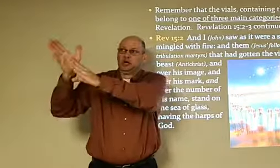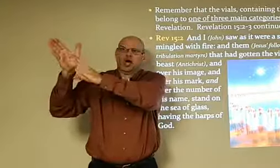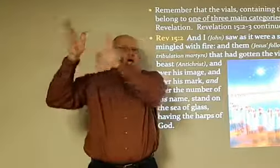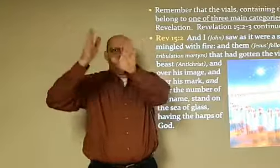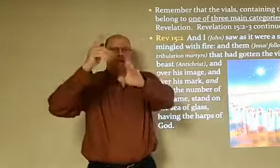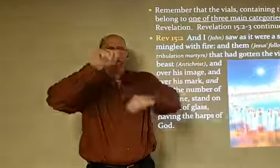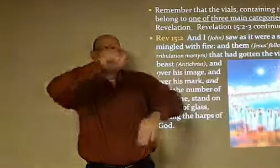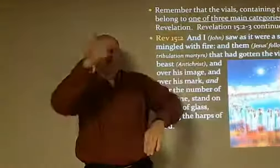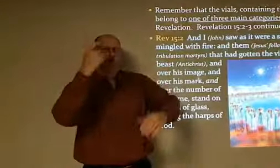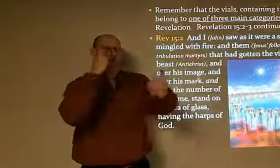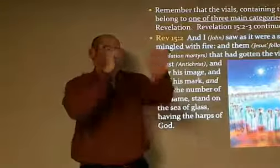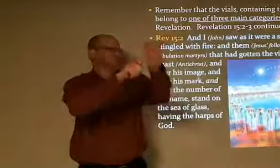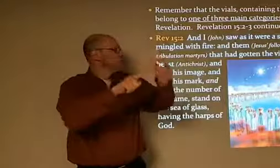glass."